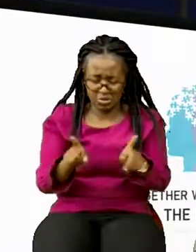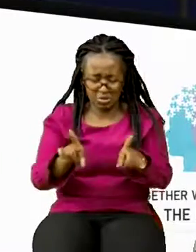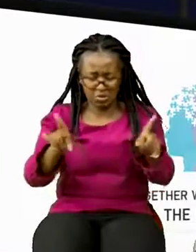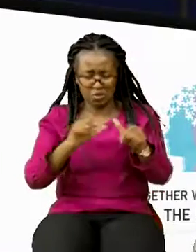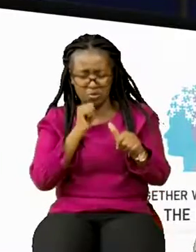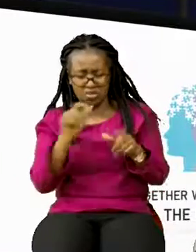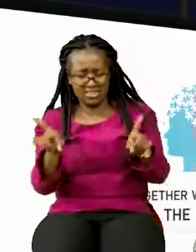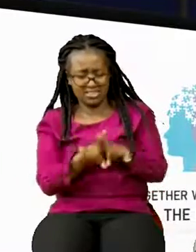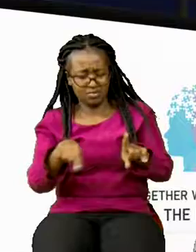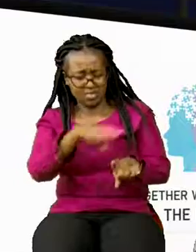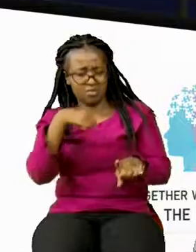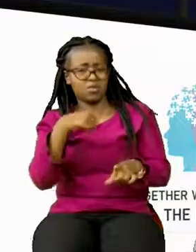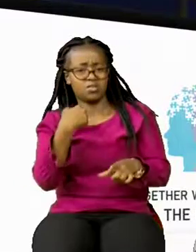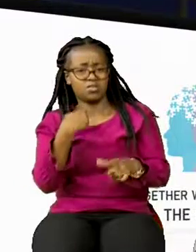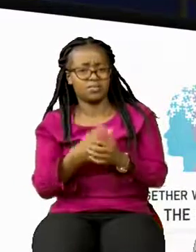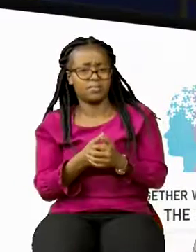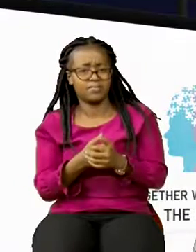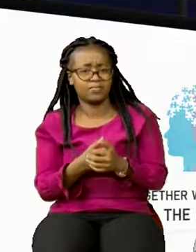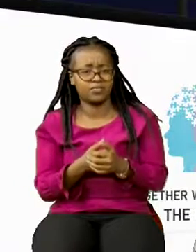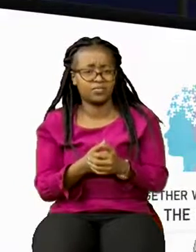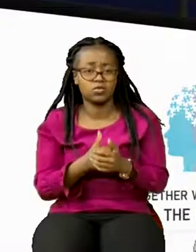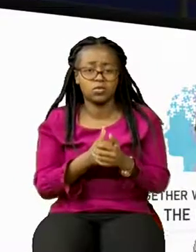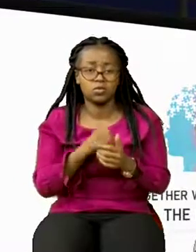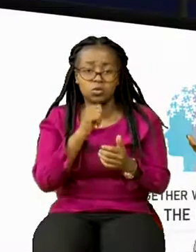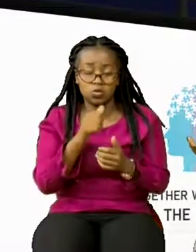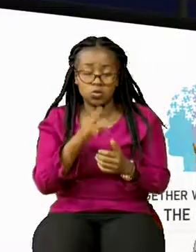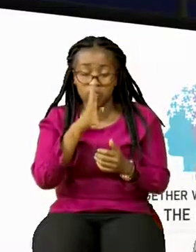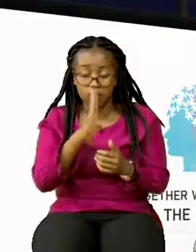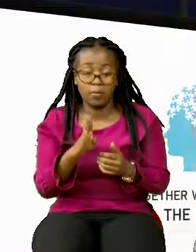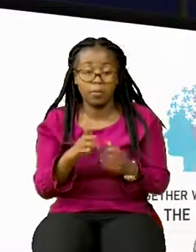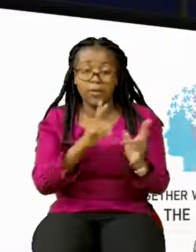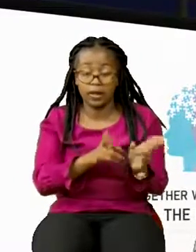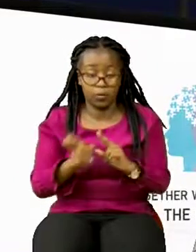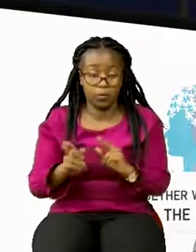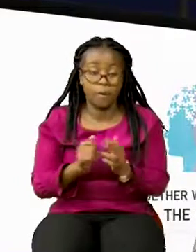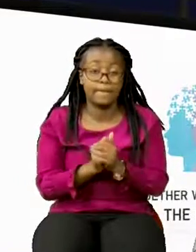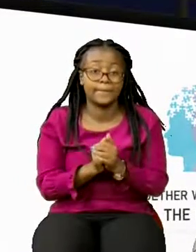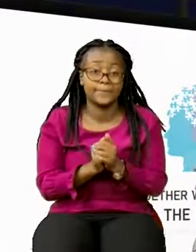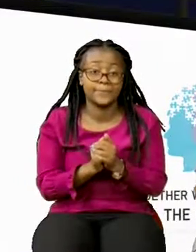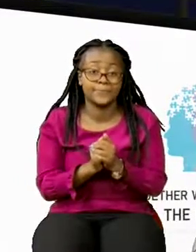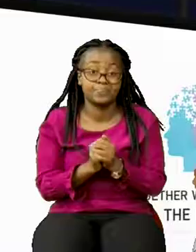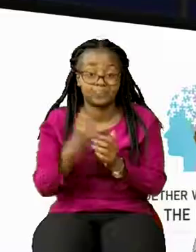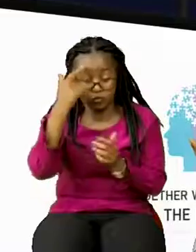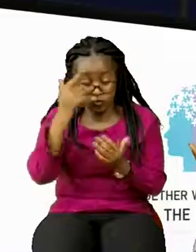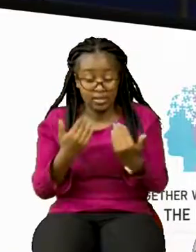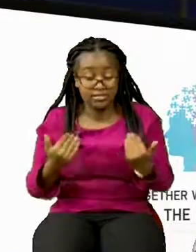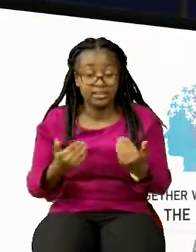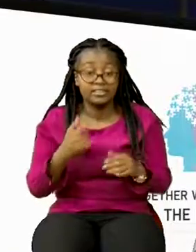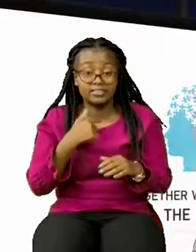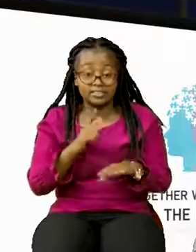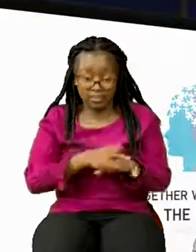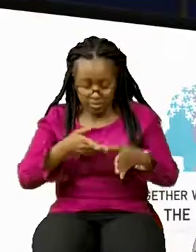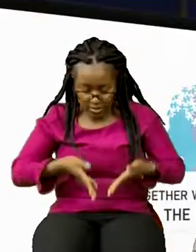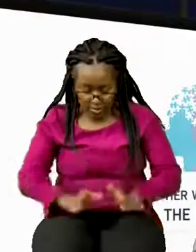that most of the time they will either be clutching and they will not be letting go as much as you would expect for a child. When they're born, yes,